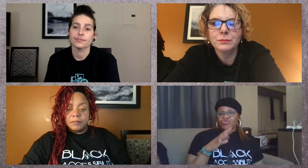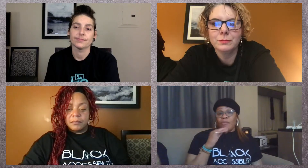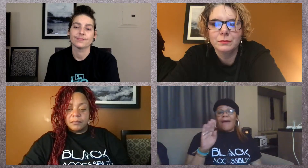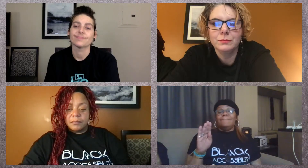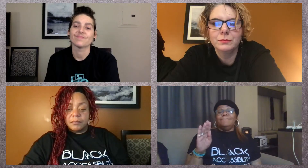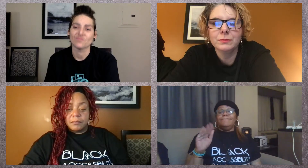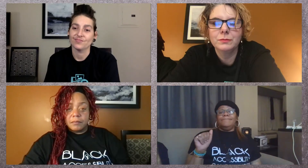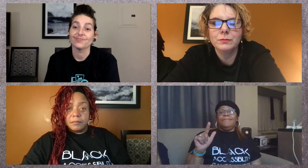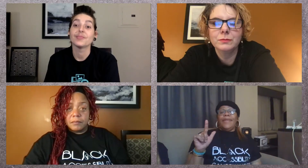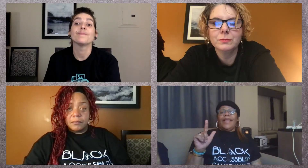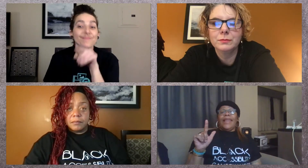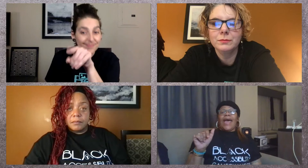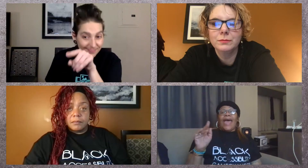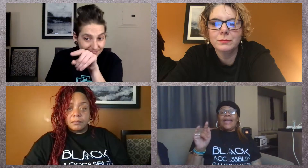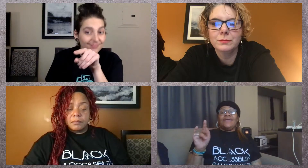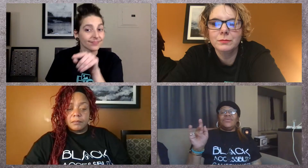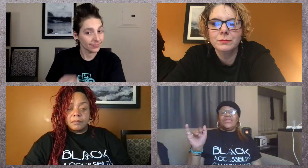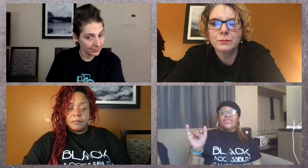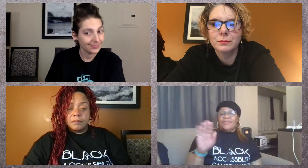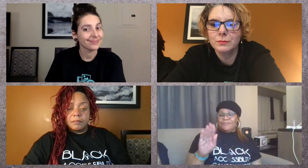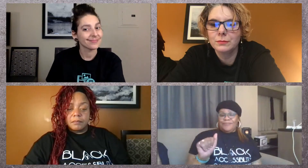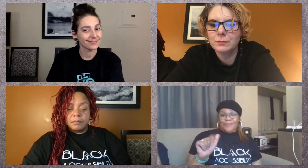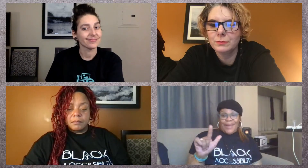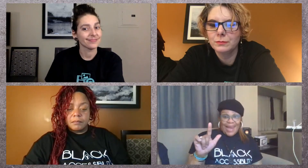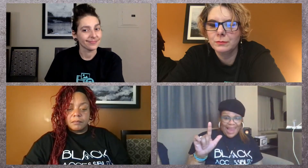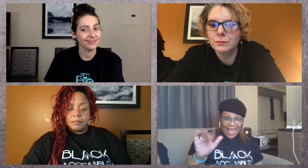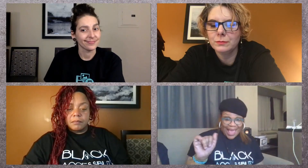the true Blackness.